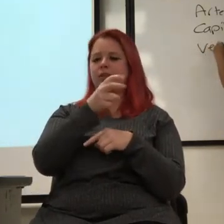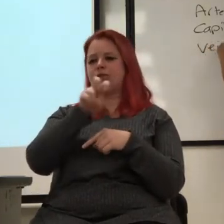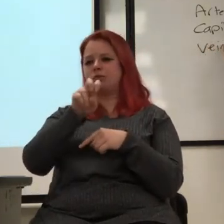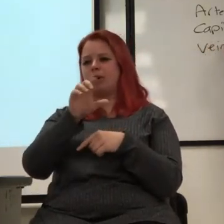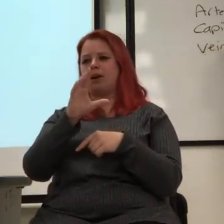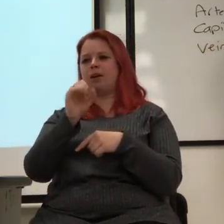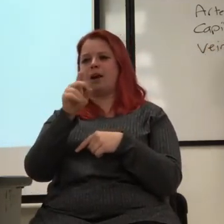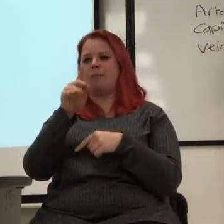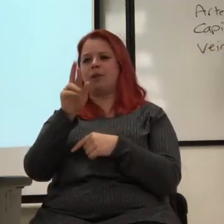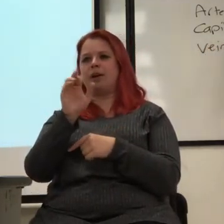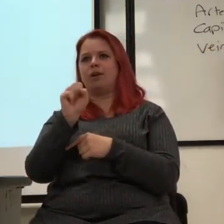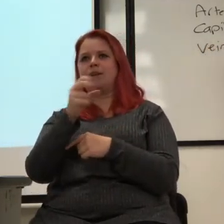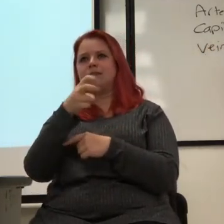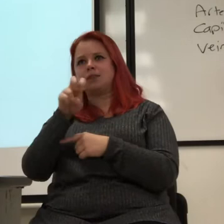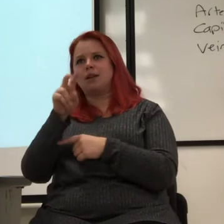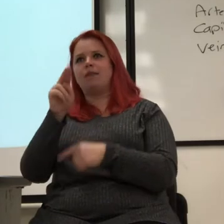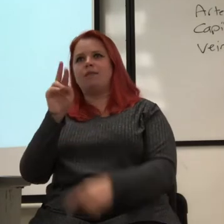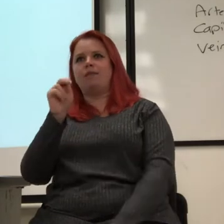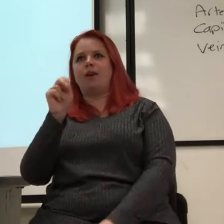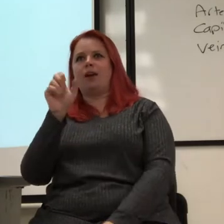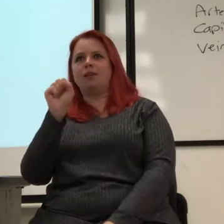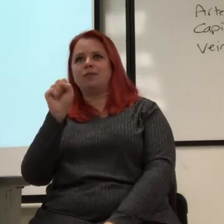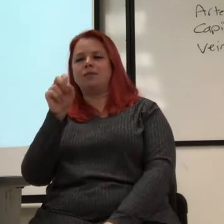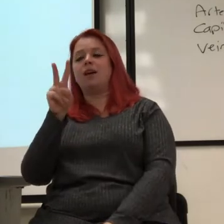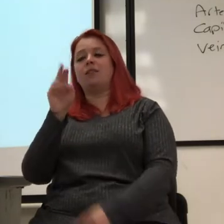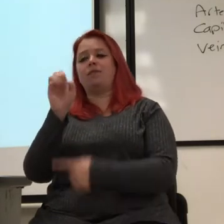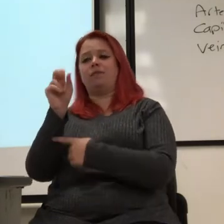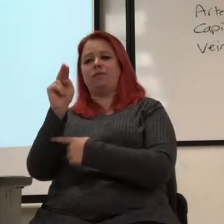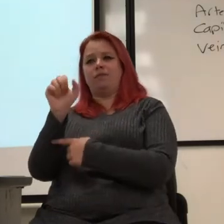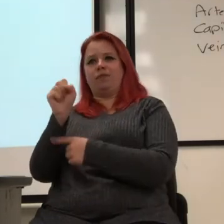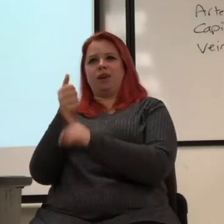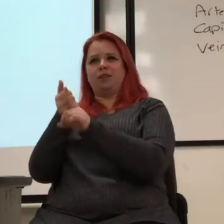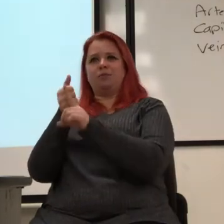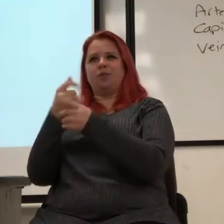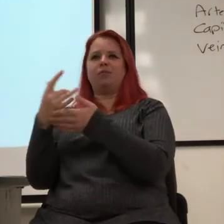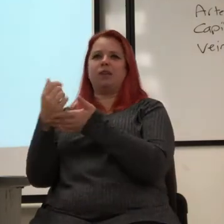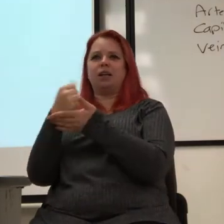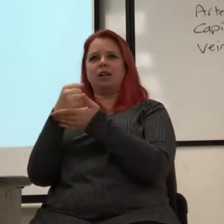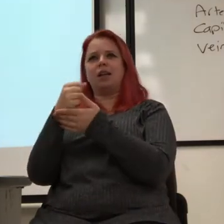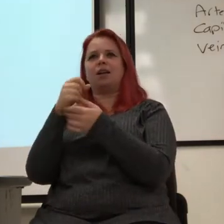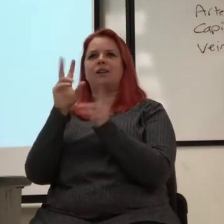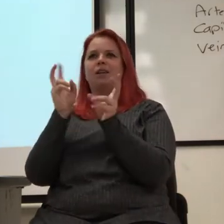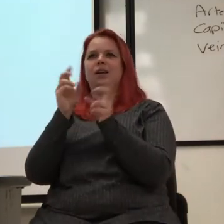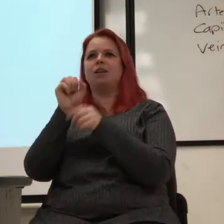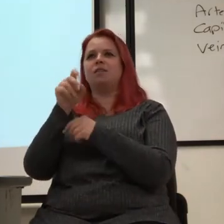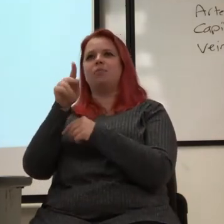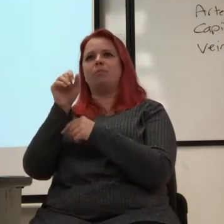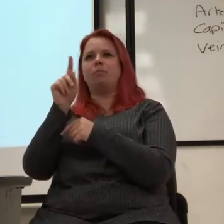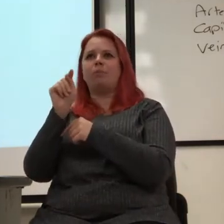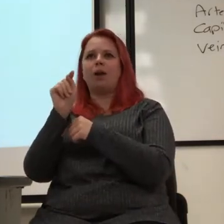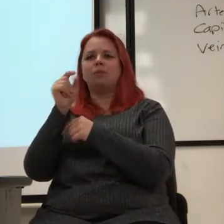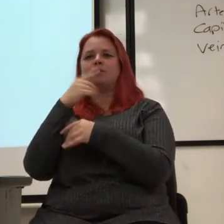Veins are the blood vessels that collect this spent blood from the capillary beds.